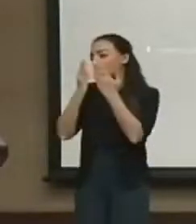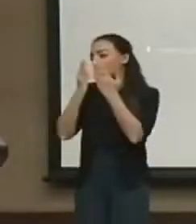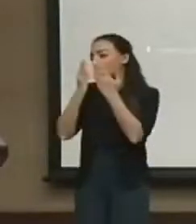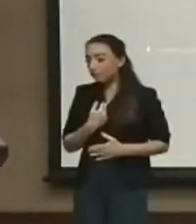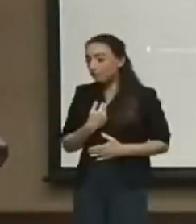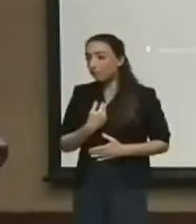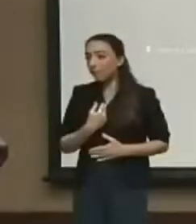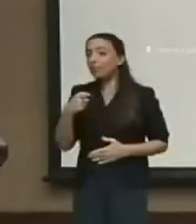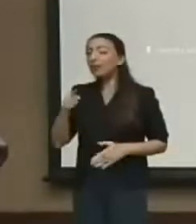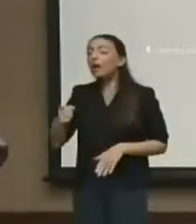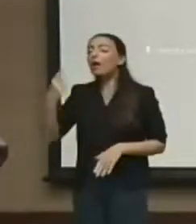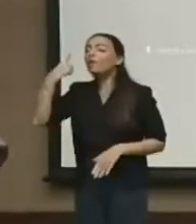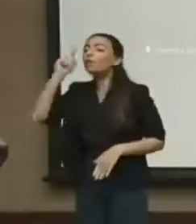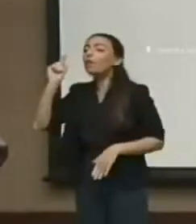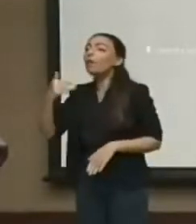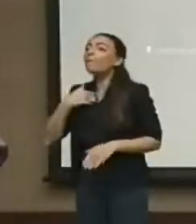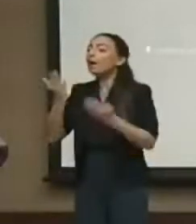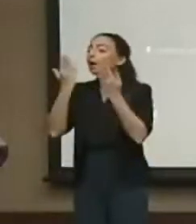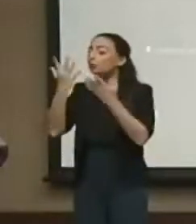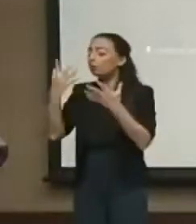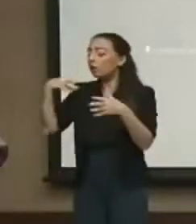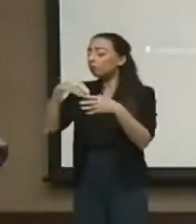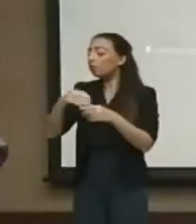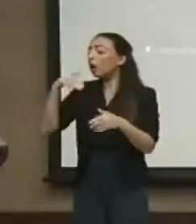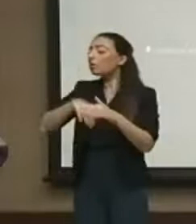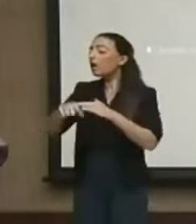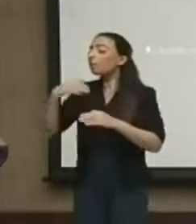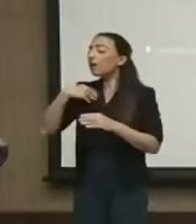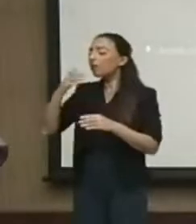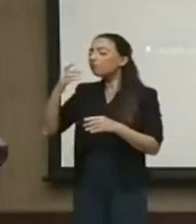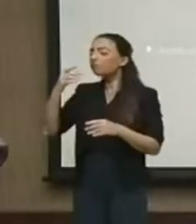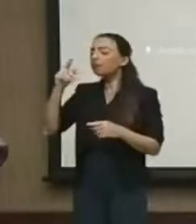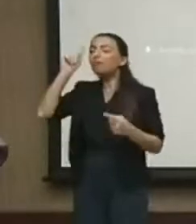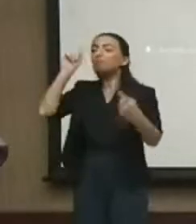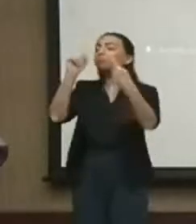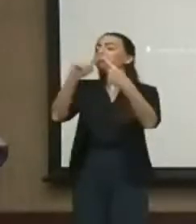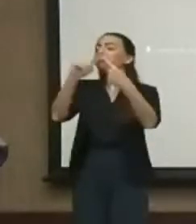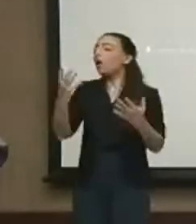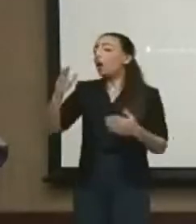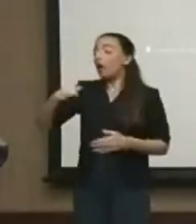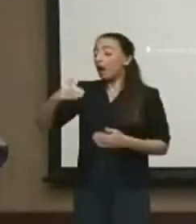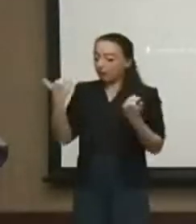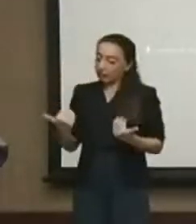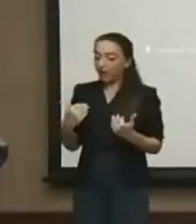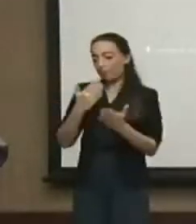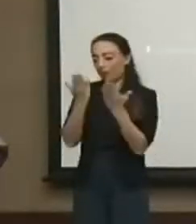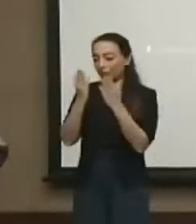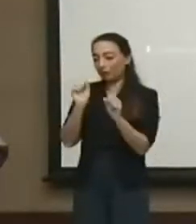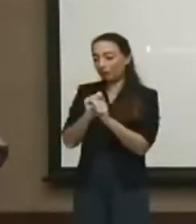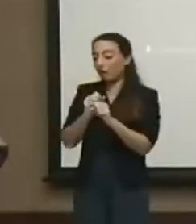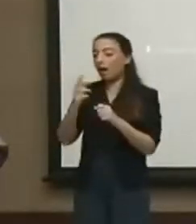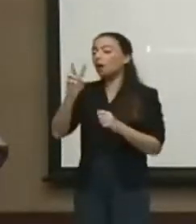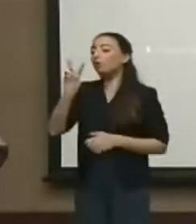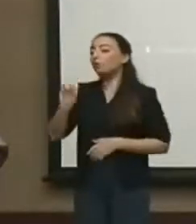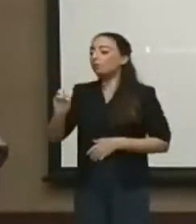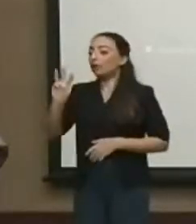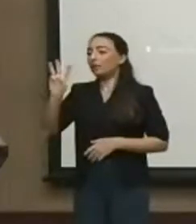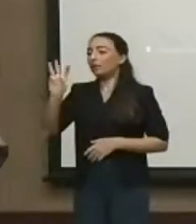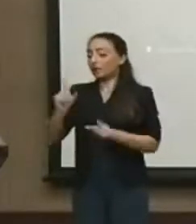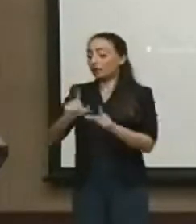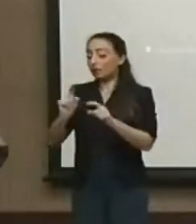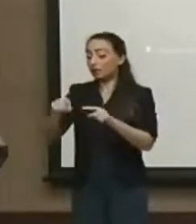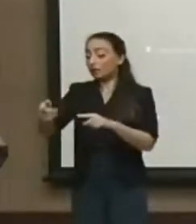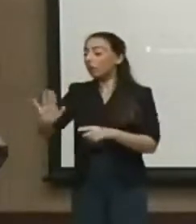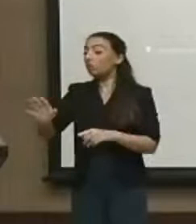issue also of what kind of education do we want for the future, not just for now, but not just for 2030, but